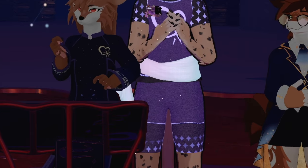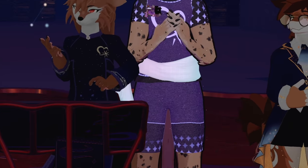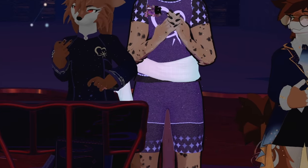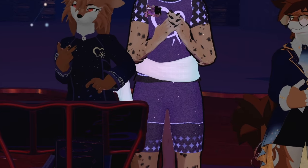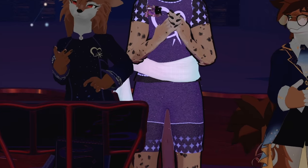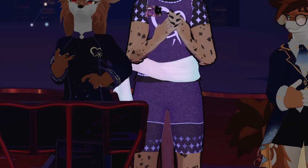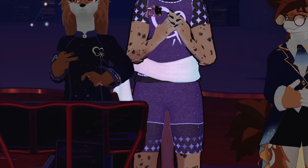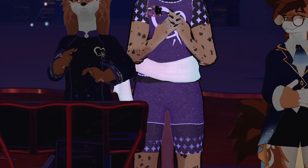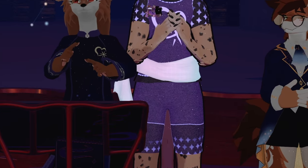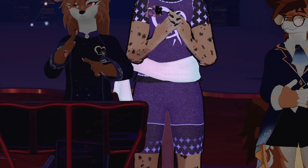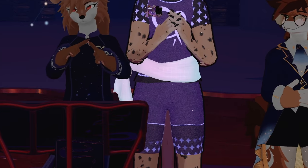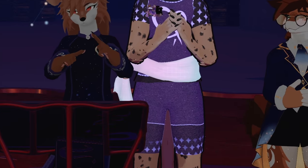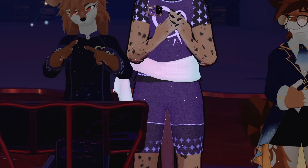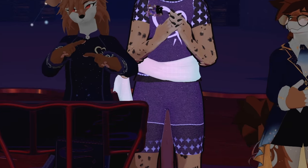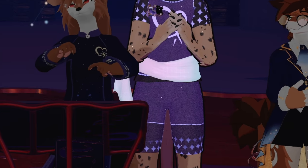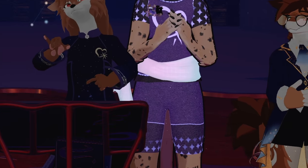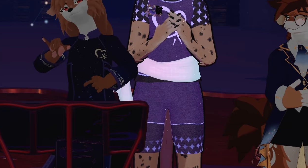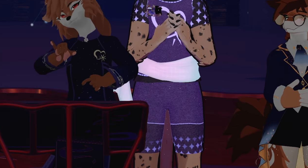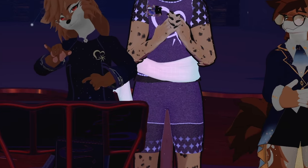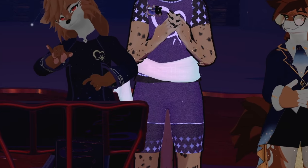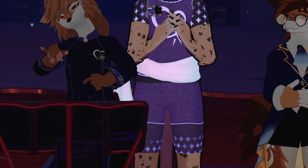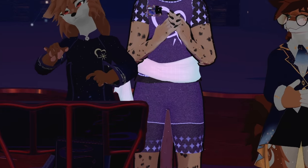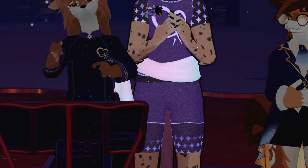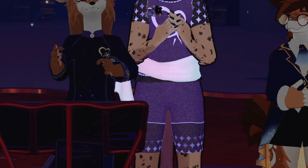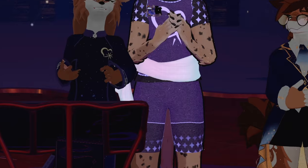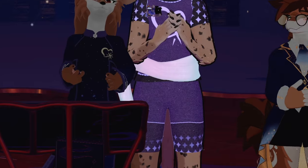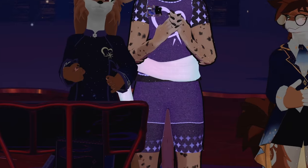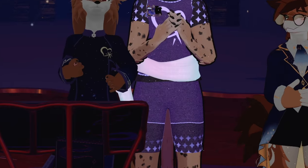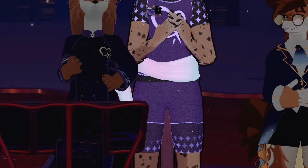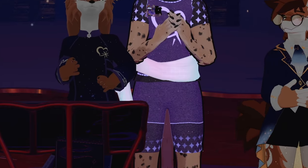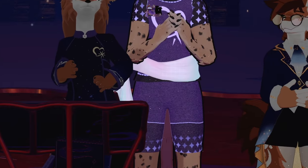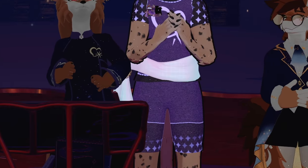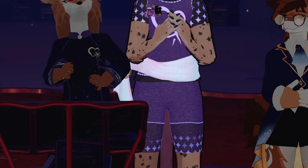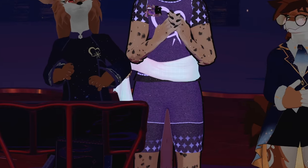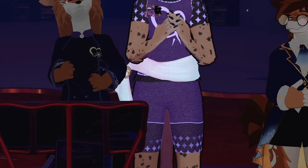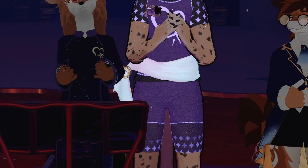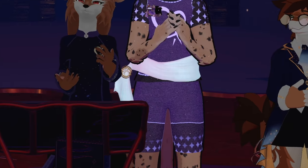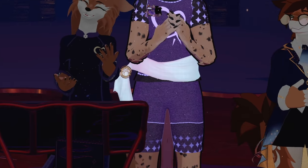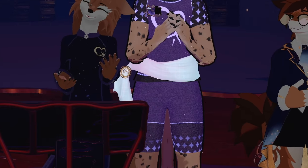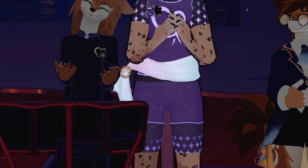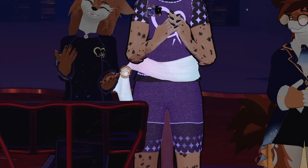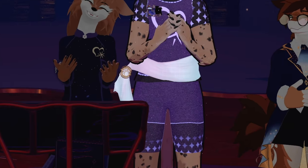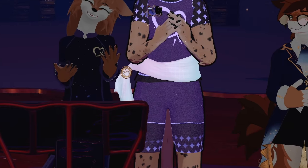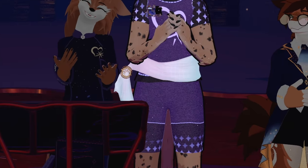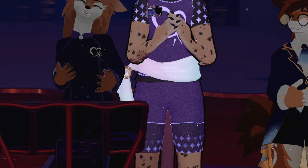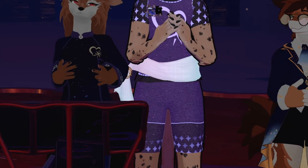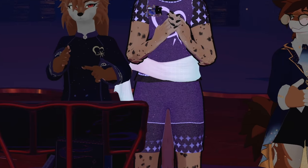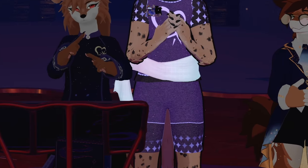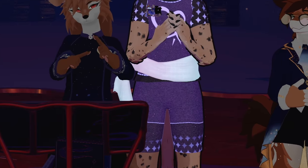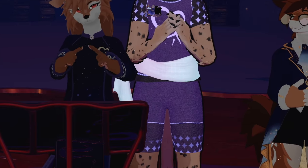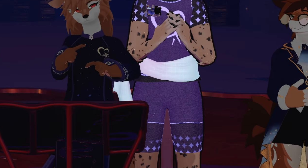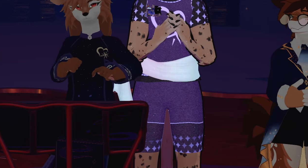Also, many signs for the same word are completely different. There are a few signs that are the same.